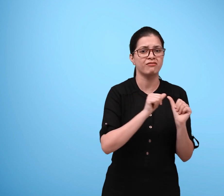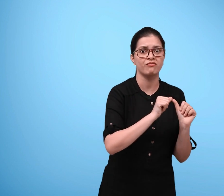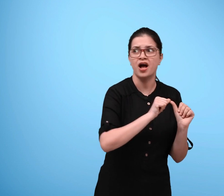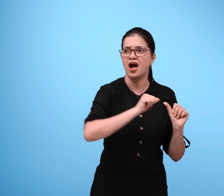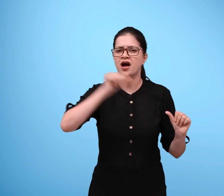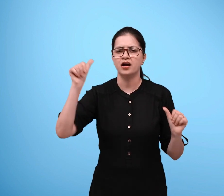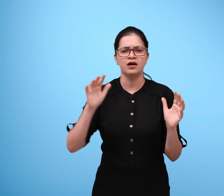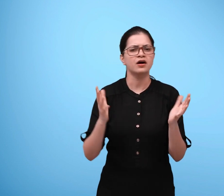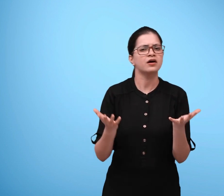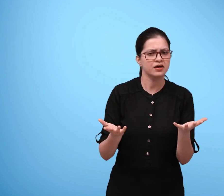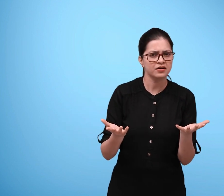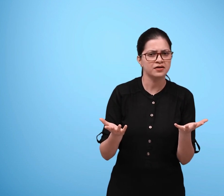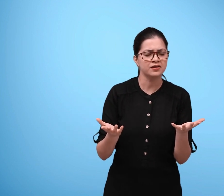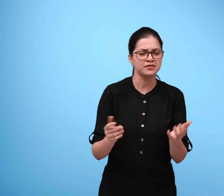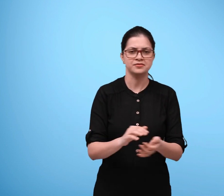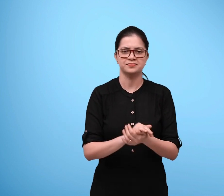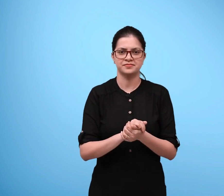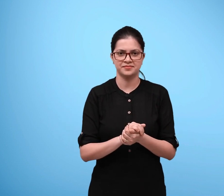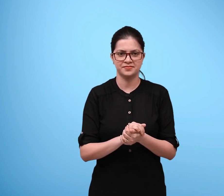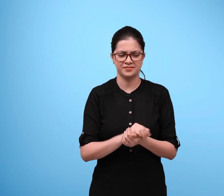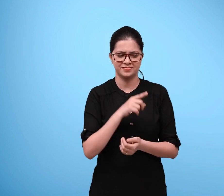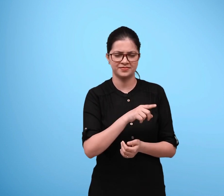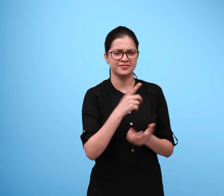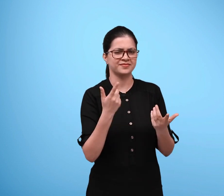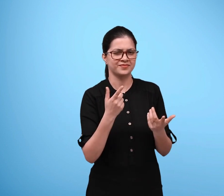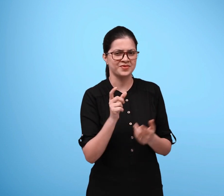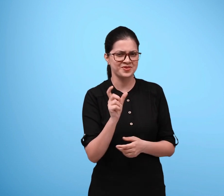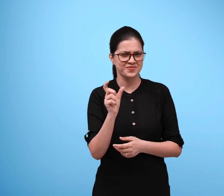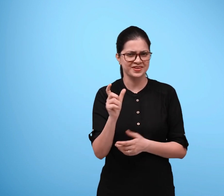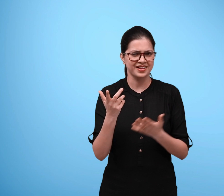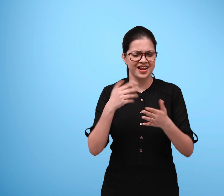We define a larger unit of length. It is called kilometer.